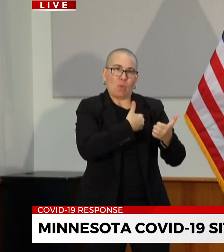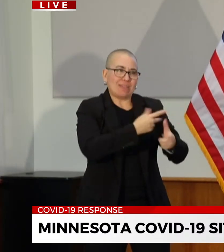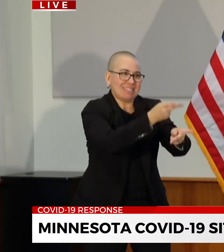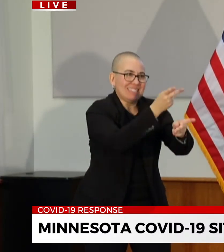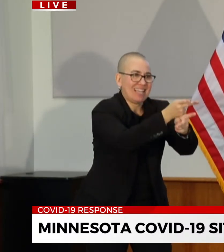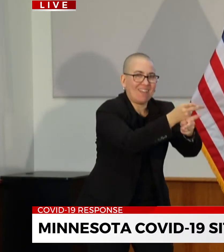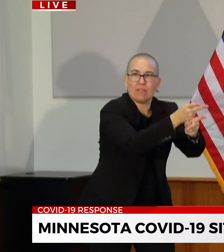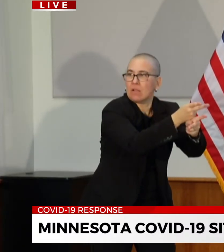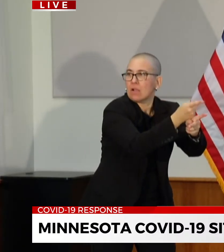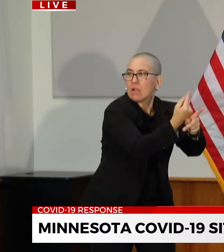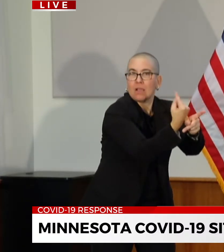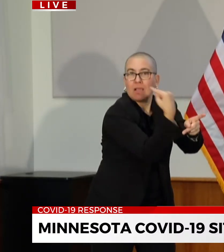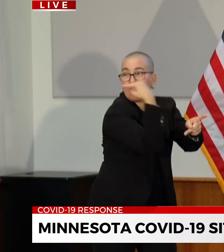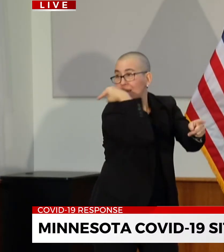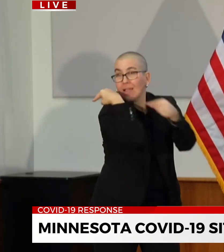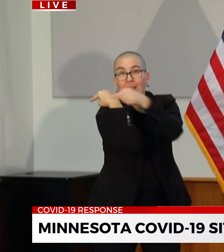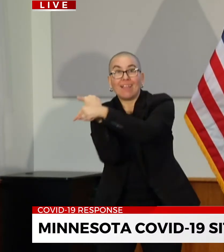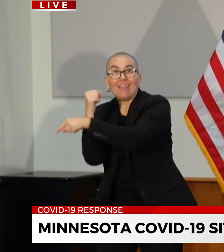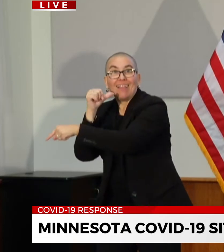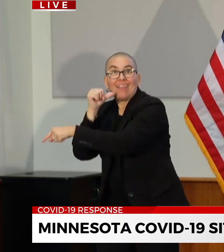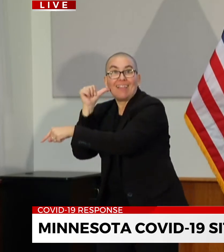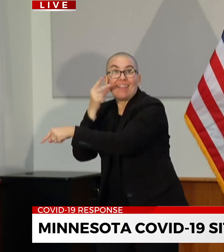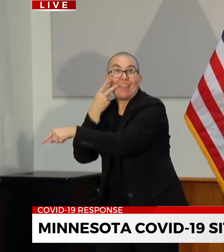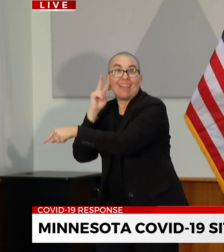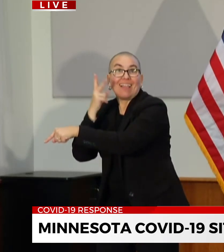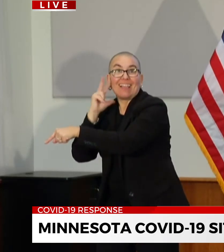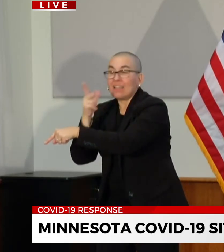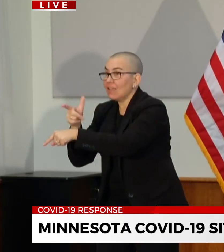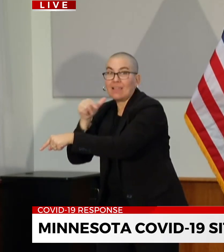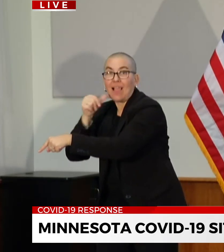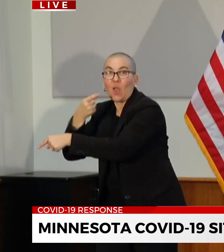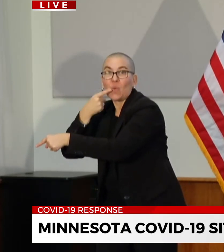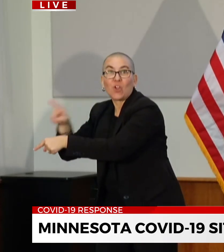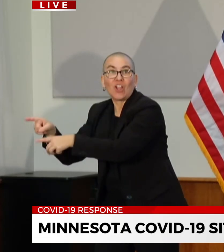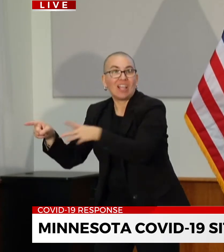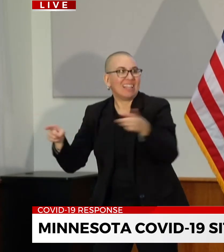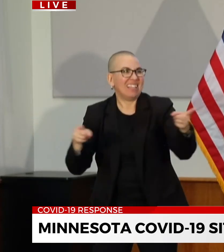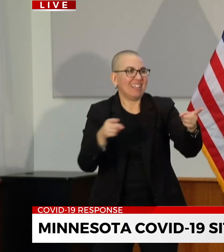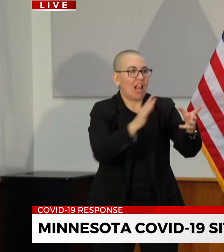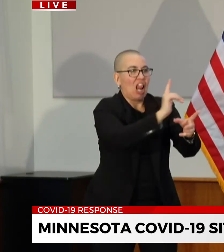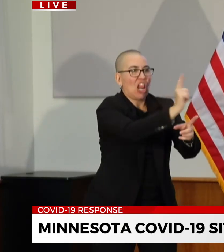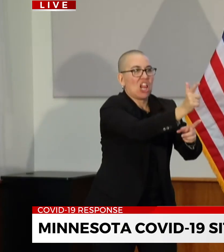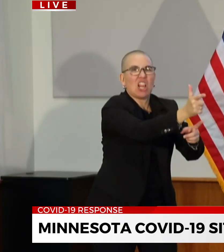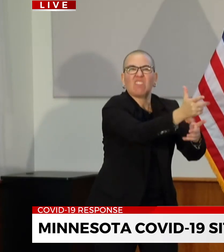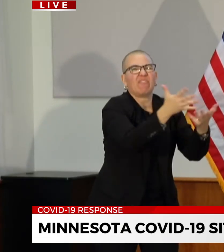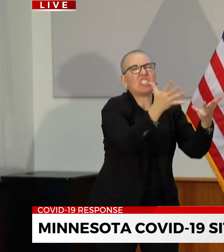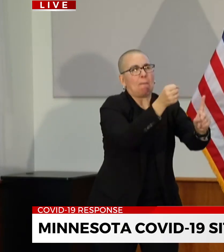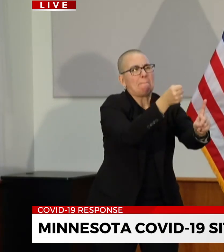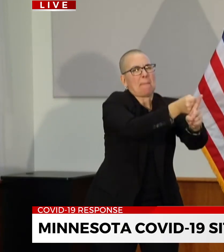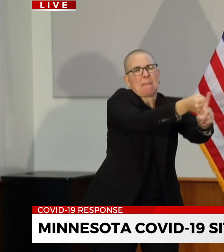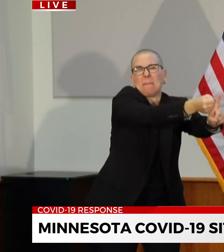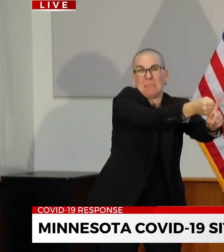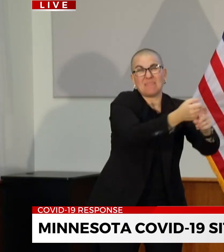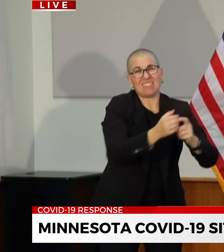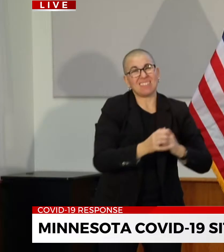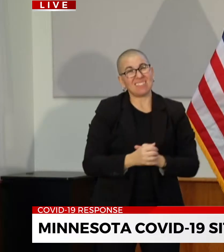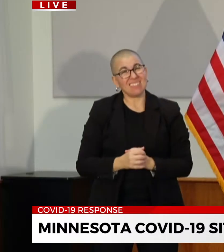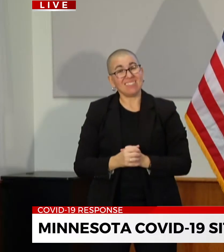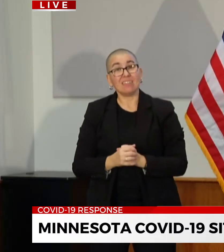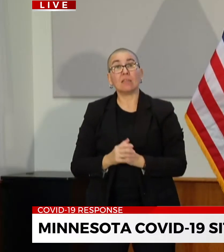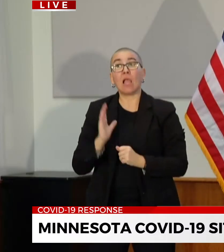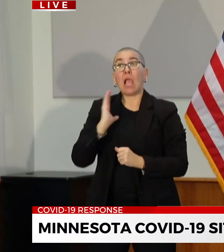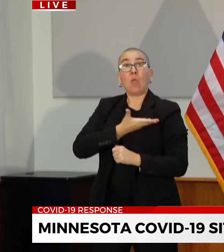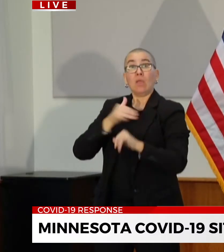either from the standpoint of other long-term health impacts on the population. So our systems are